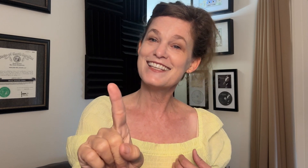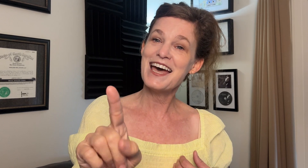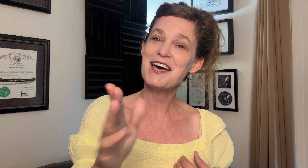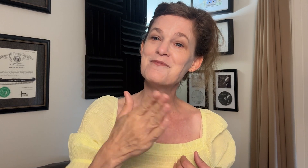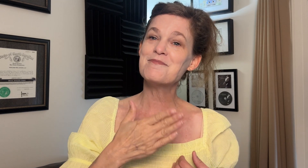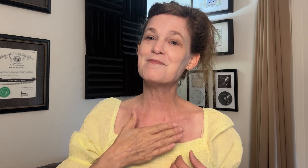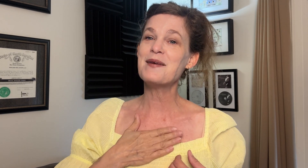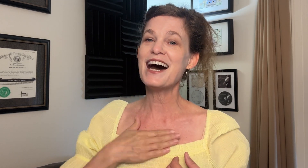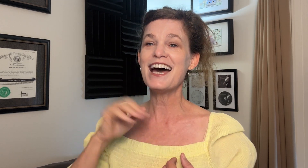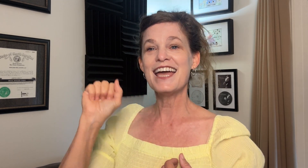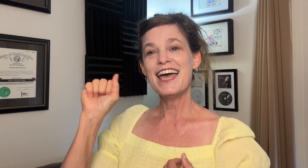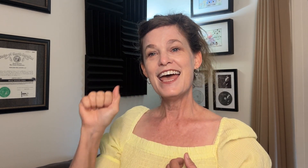said my